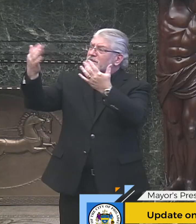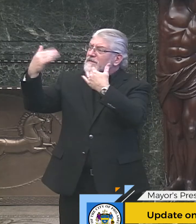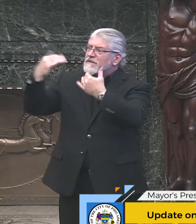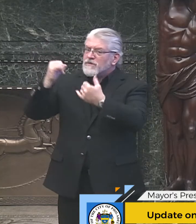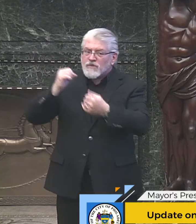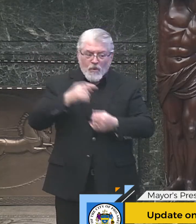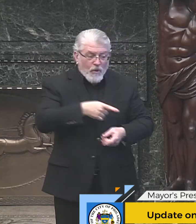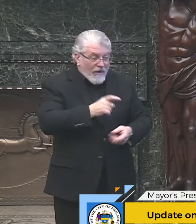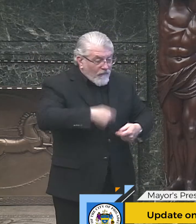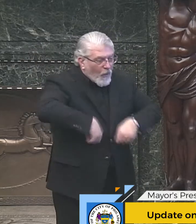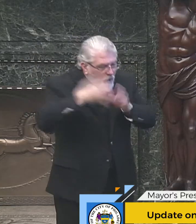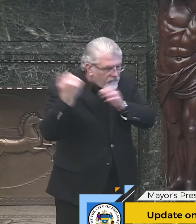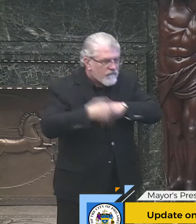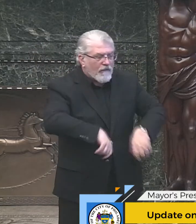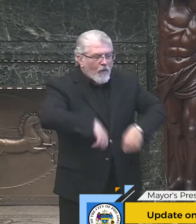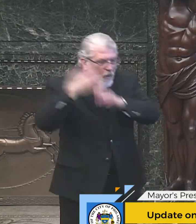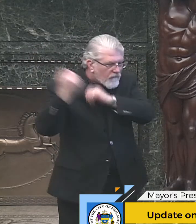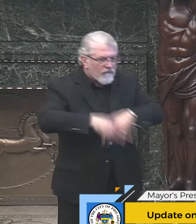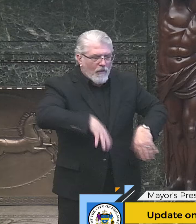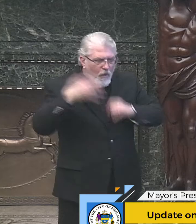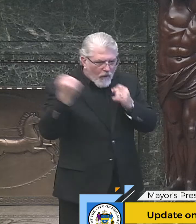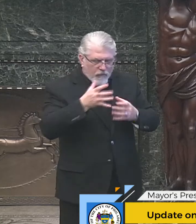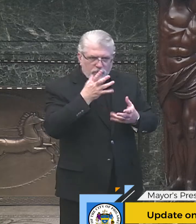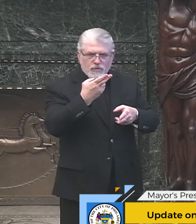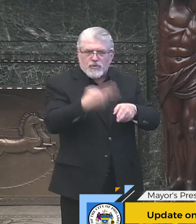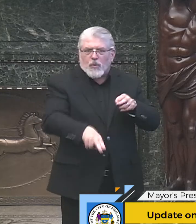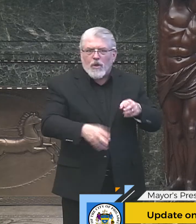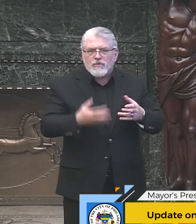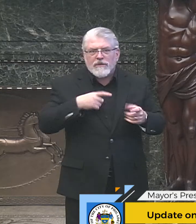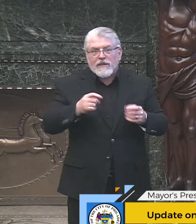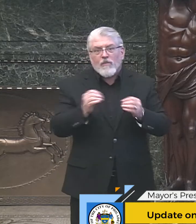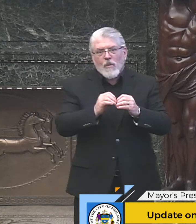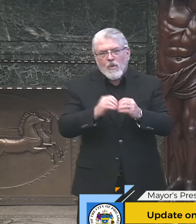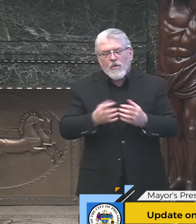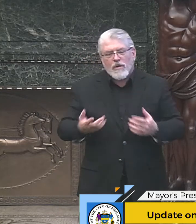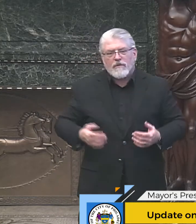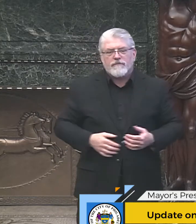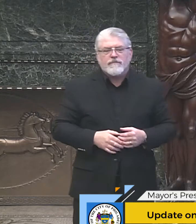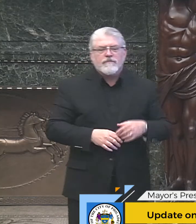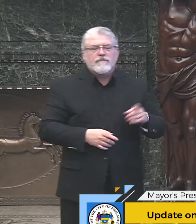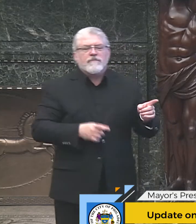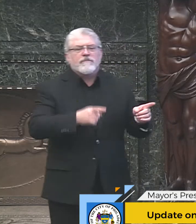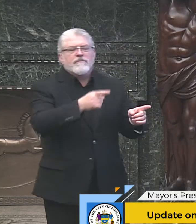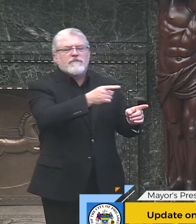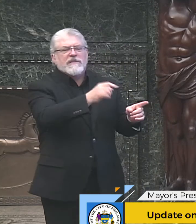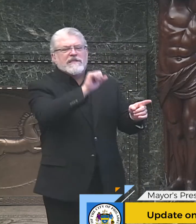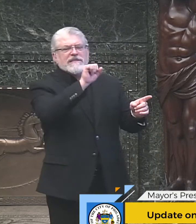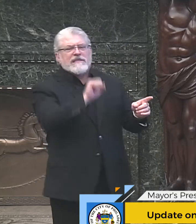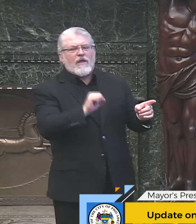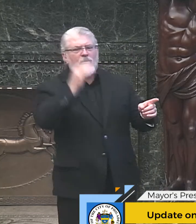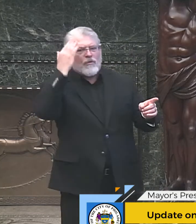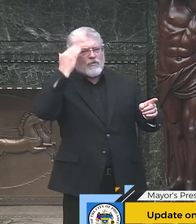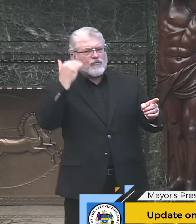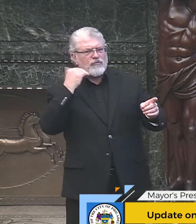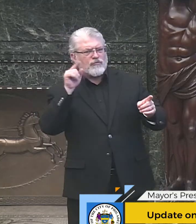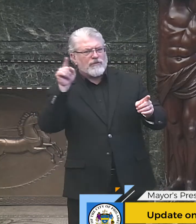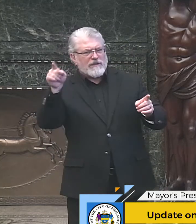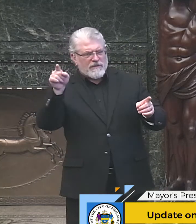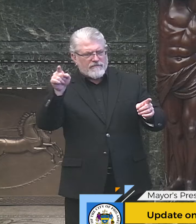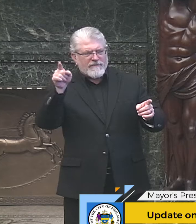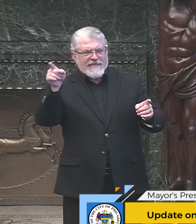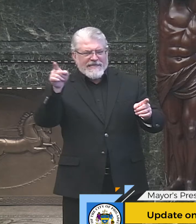widespread testing to, target where it was spreading and contain it there. Now that we're switching